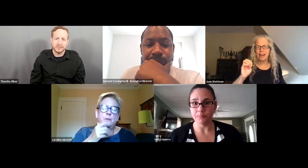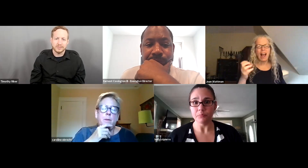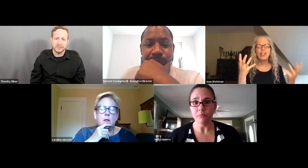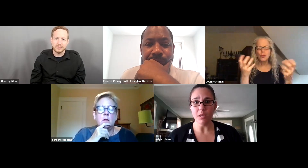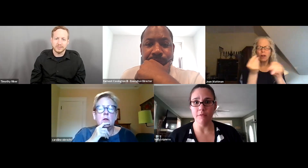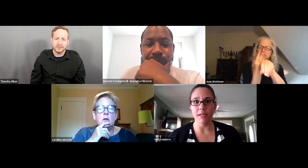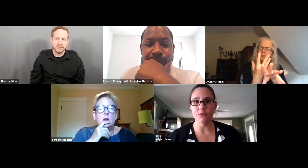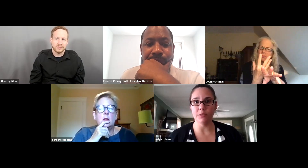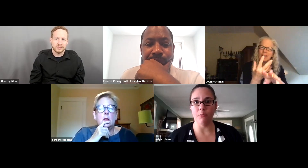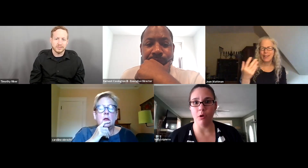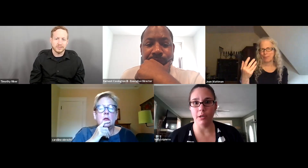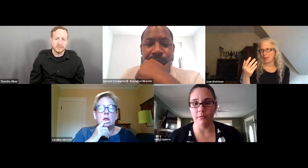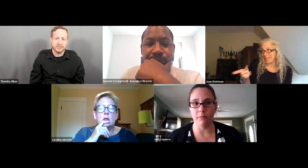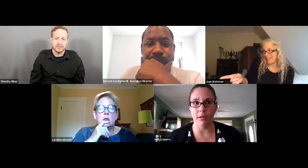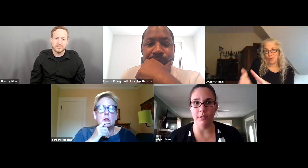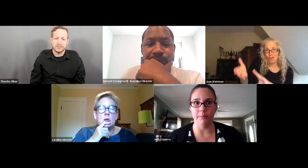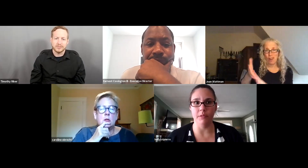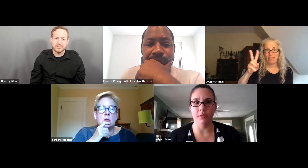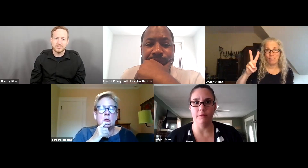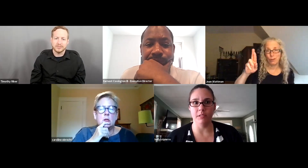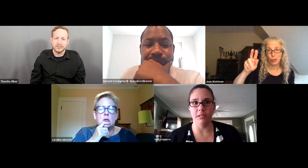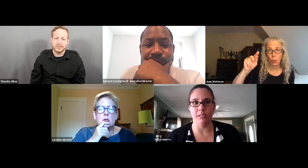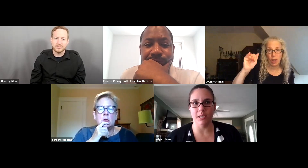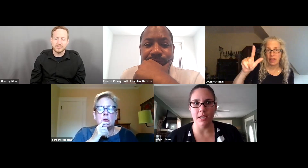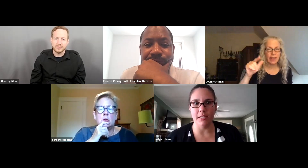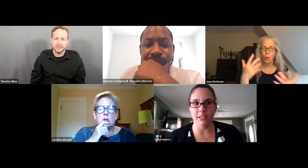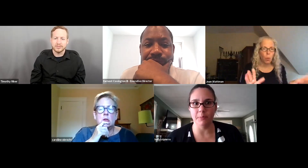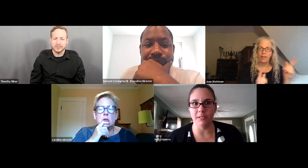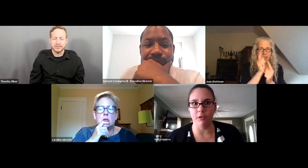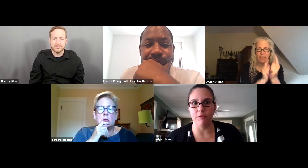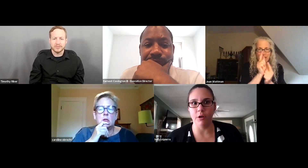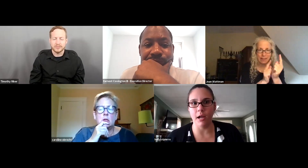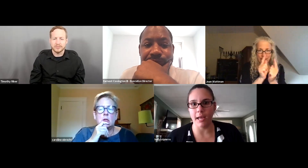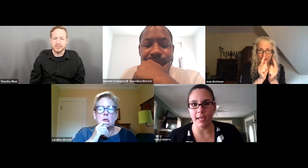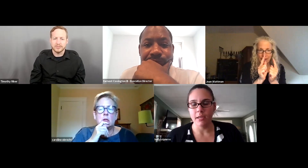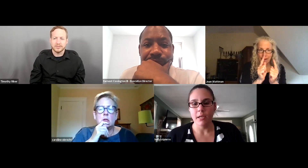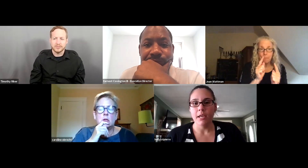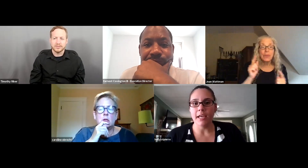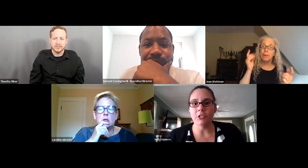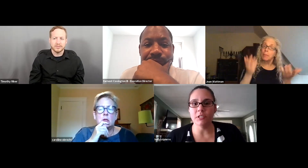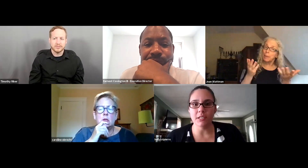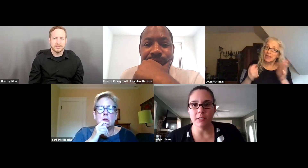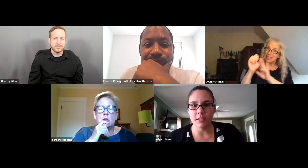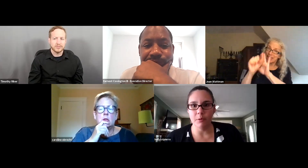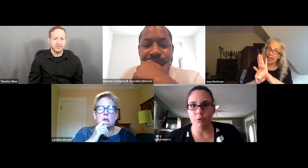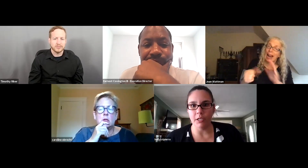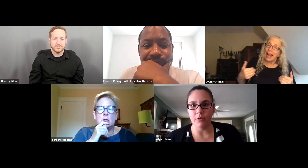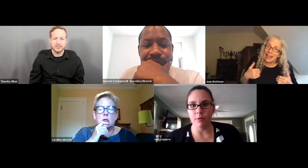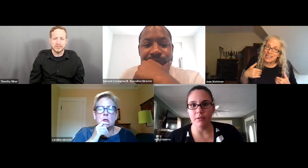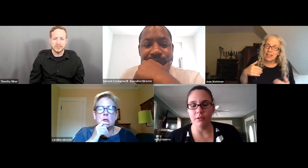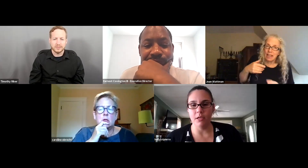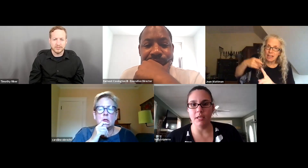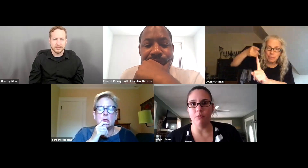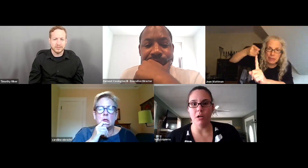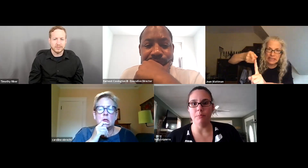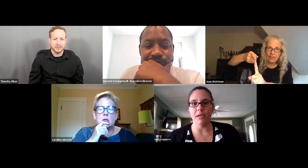days, if that's what they want, if the state has a specific VRI agency that they've been working